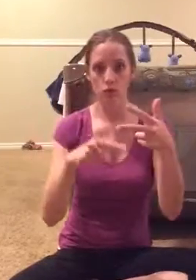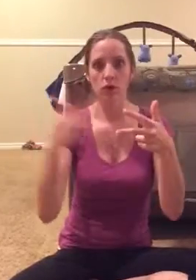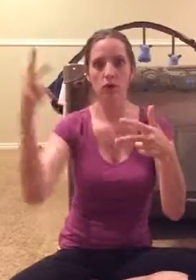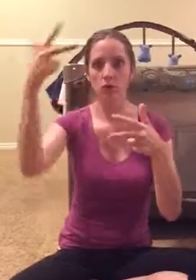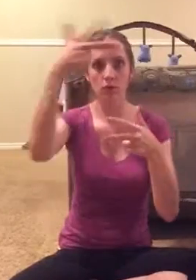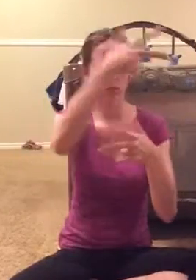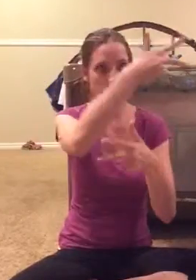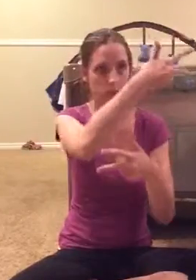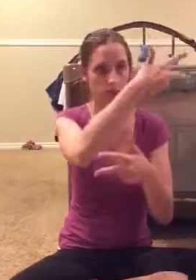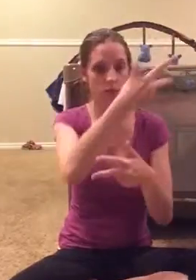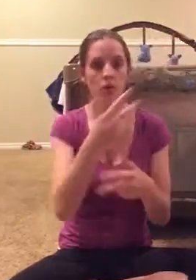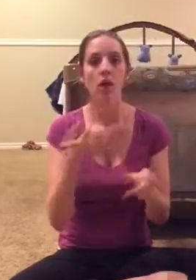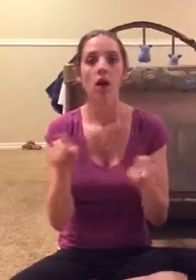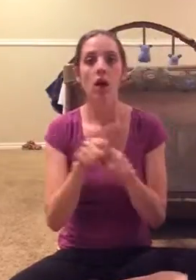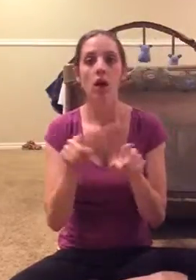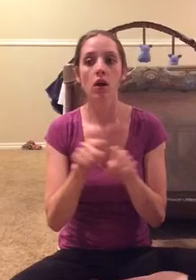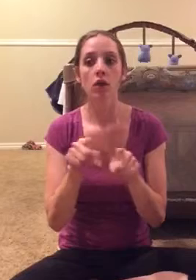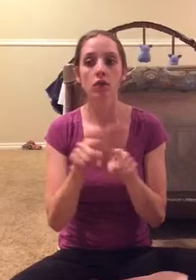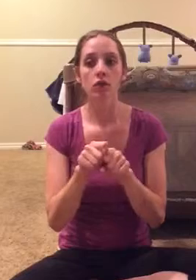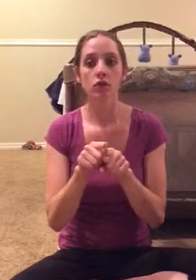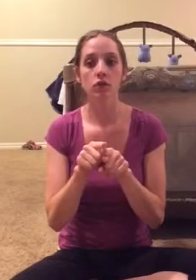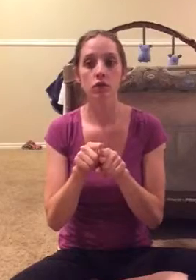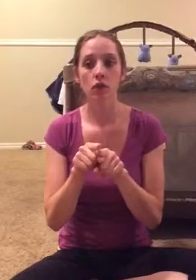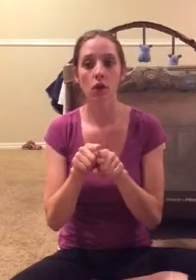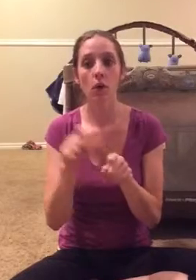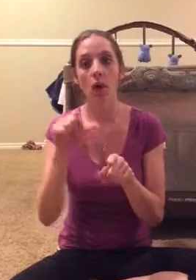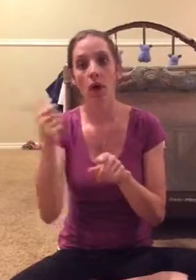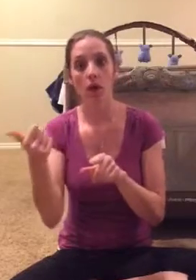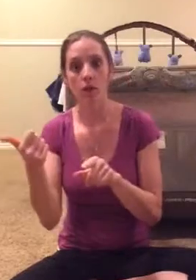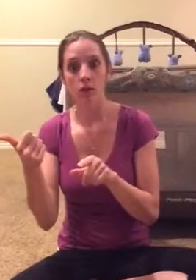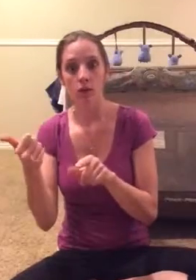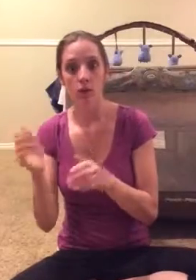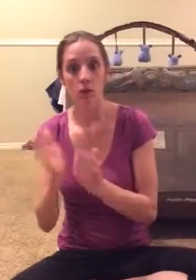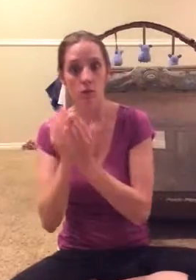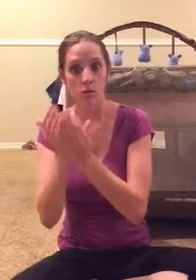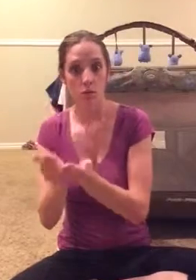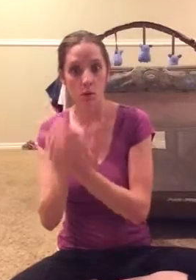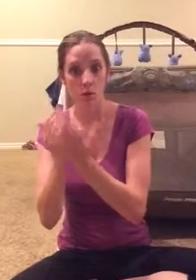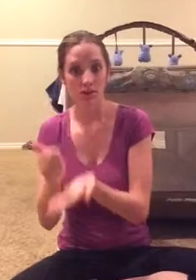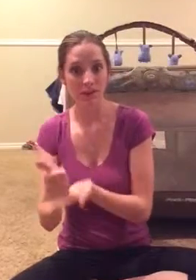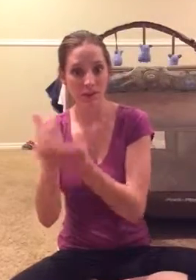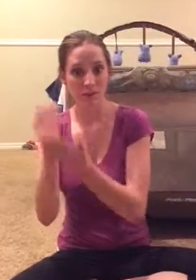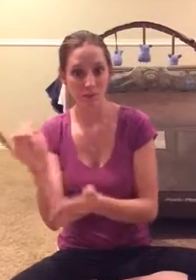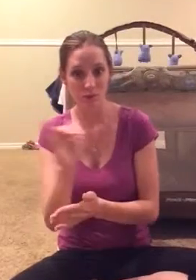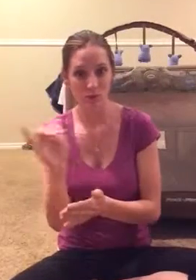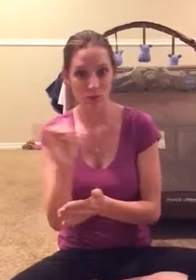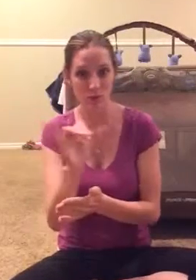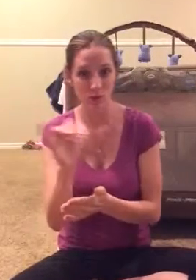The boat and all 7 occupants were eventually located 6 miles north of the Bear Lake Marina.